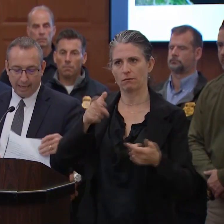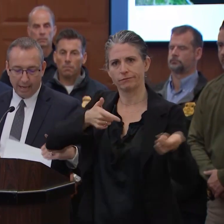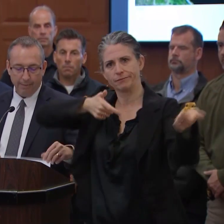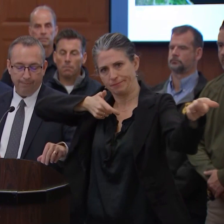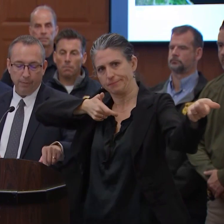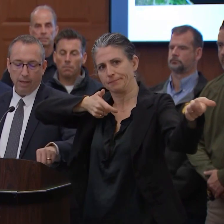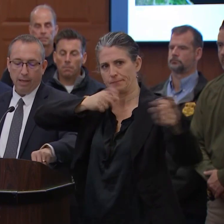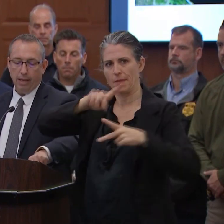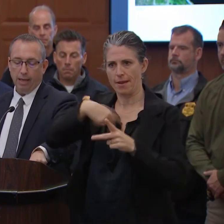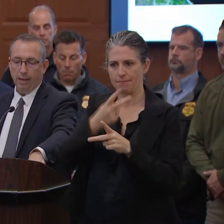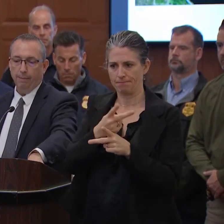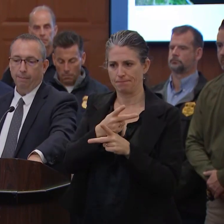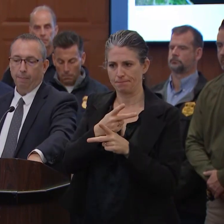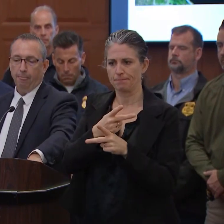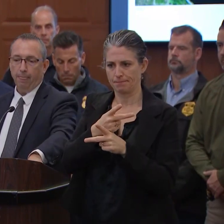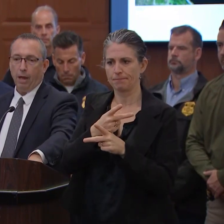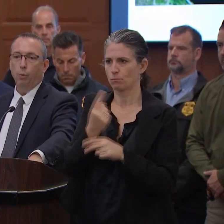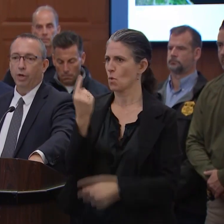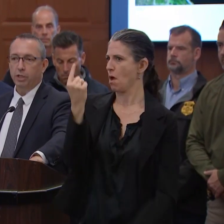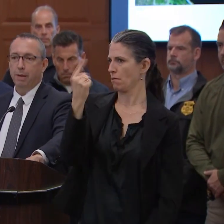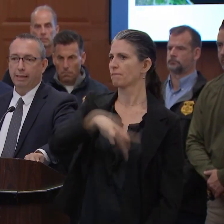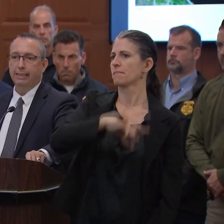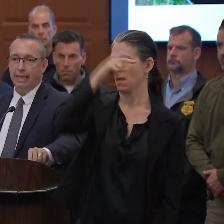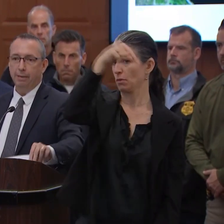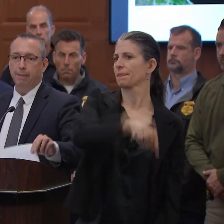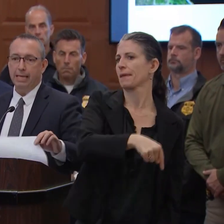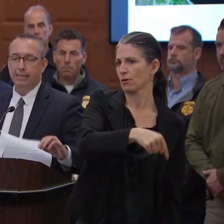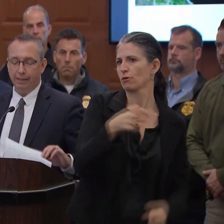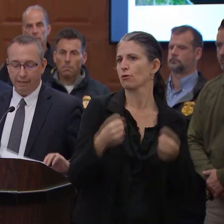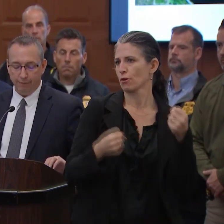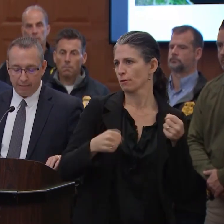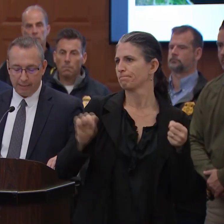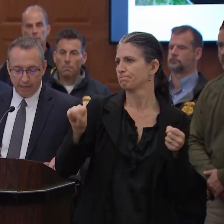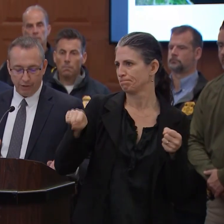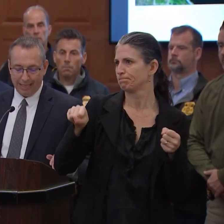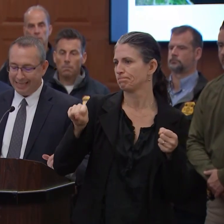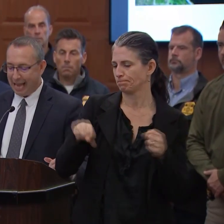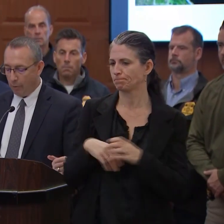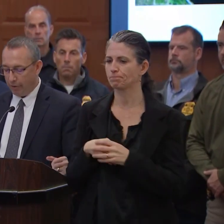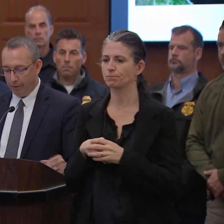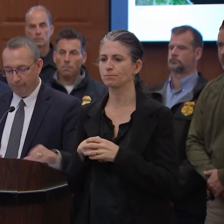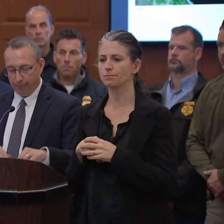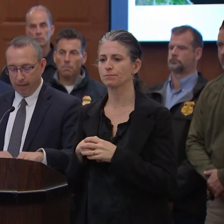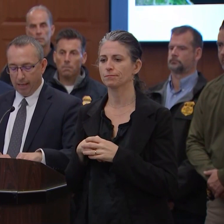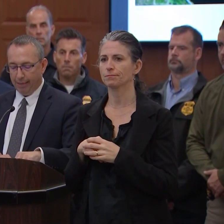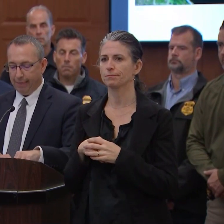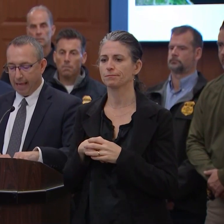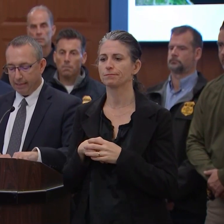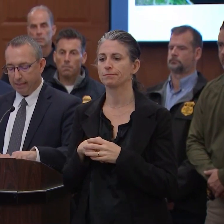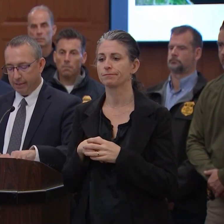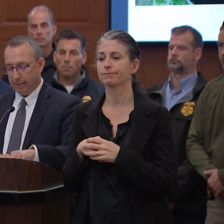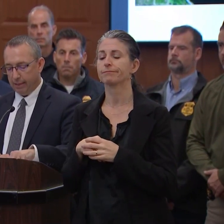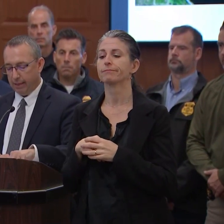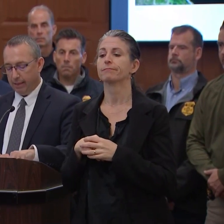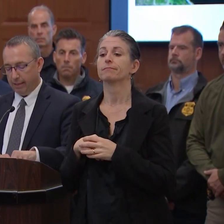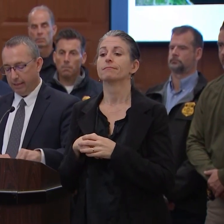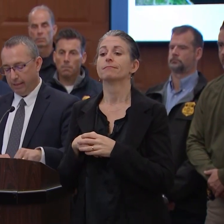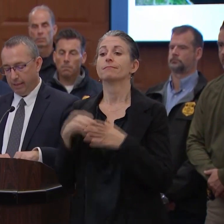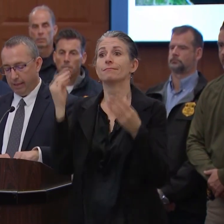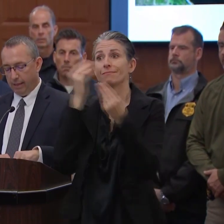at that time. I would expect, again, based on the investigation and the outcome, that